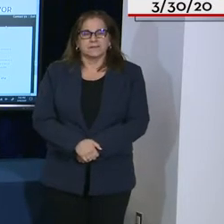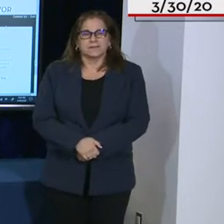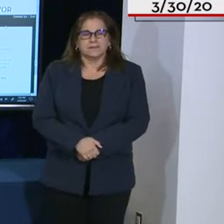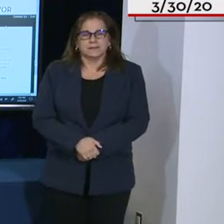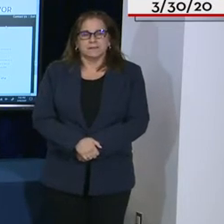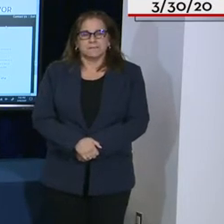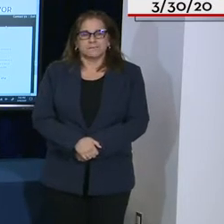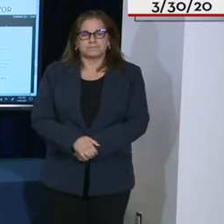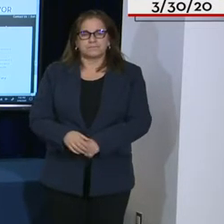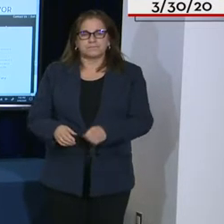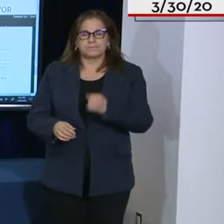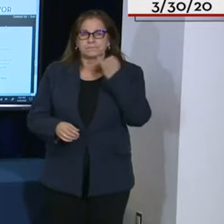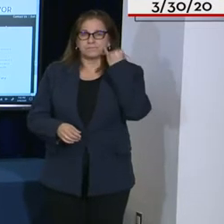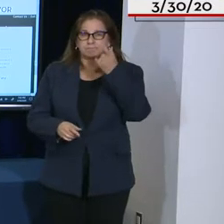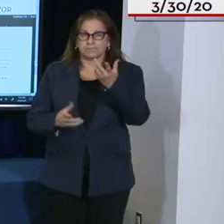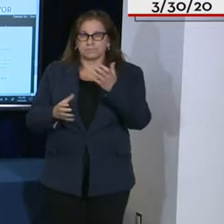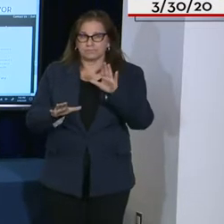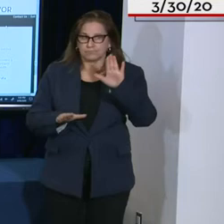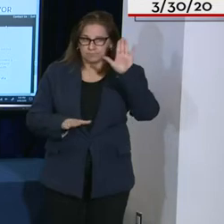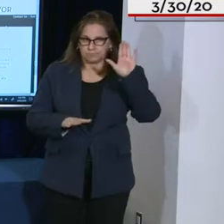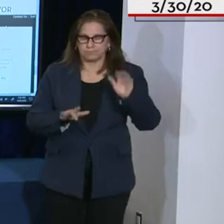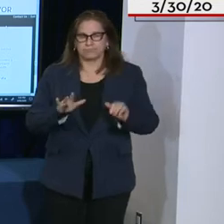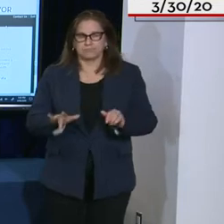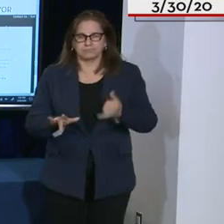go ahead and field your question and we can get it on the air.